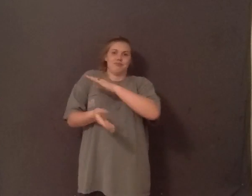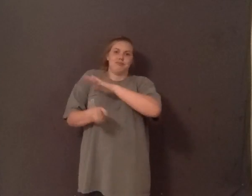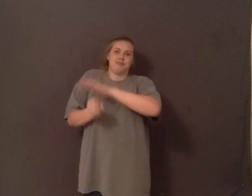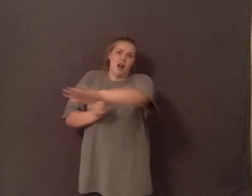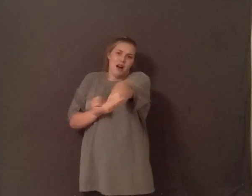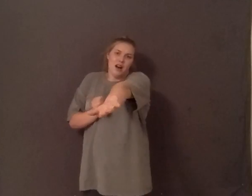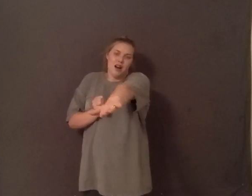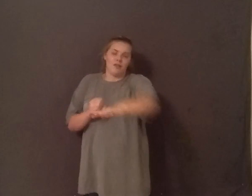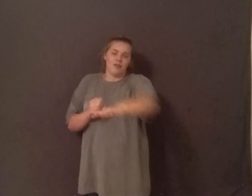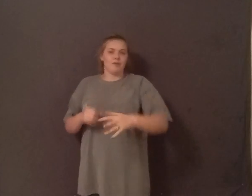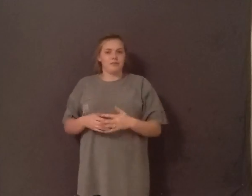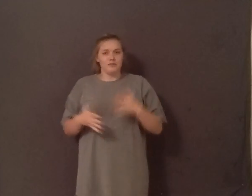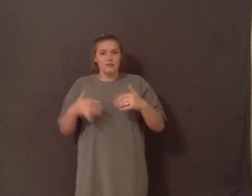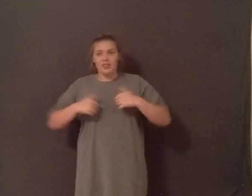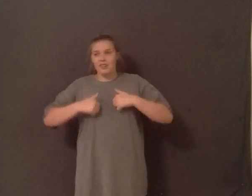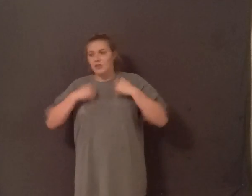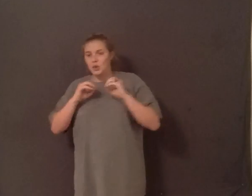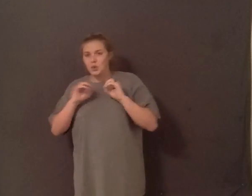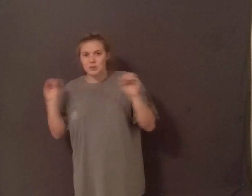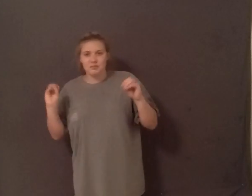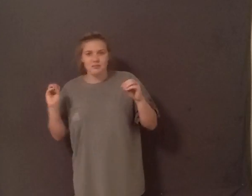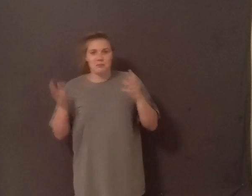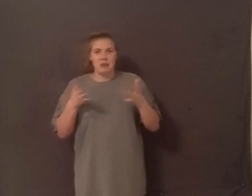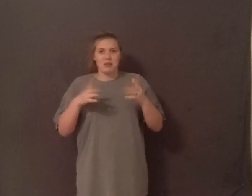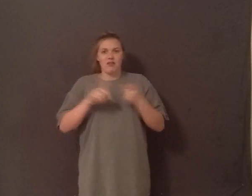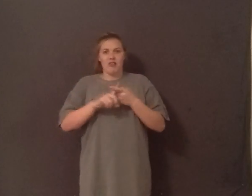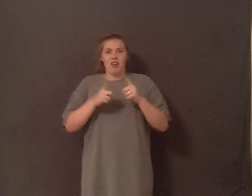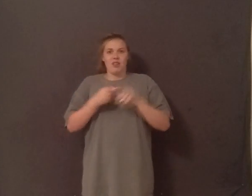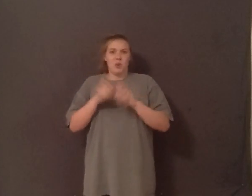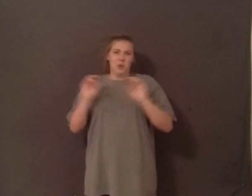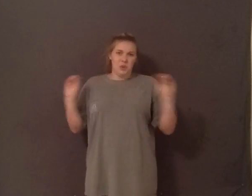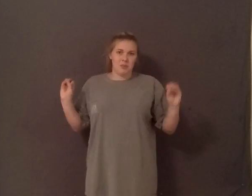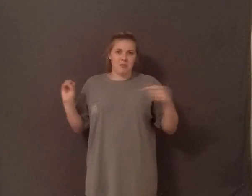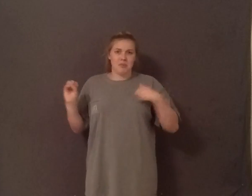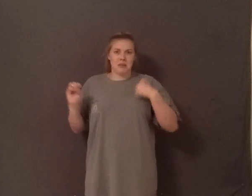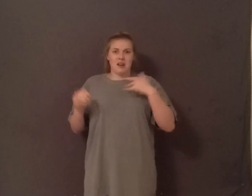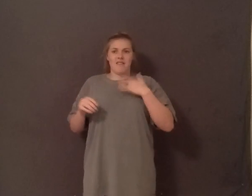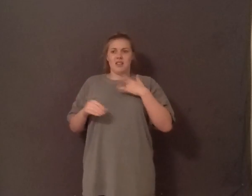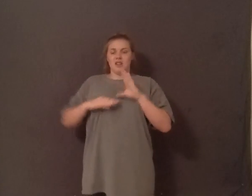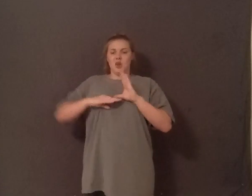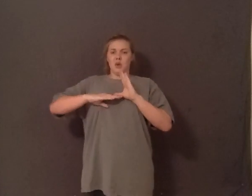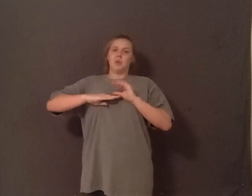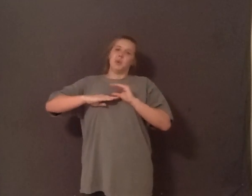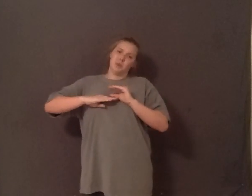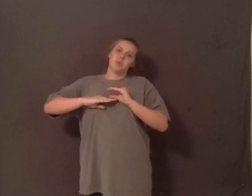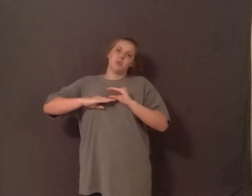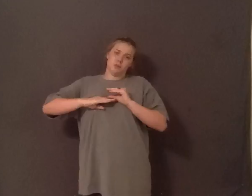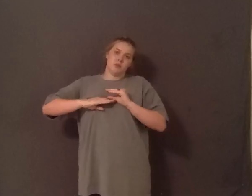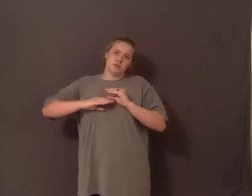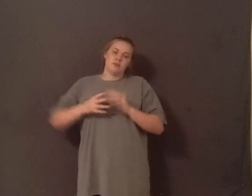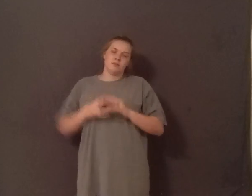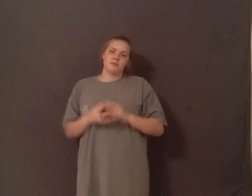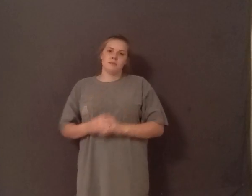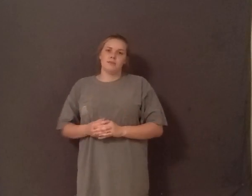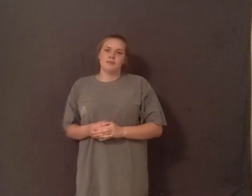and I won't have a life anymore? How do I know it won't make me feel inferior because I'm not good at it? How do I know that